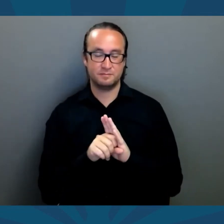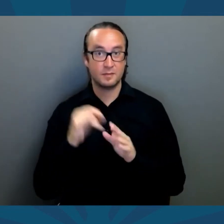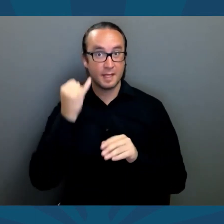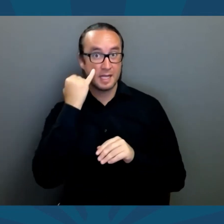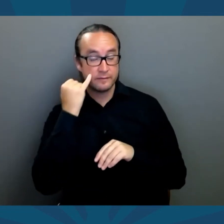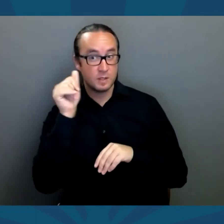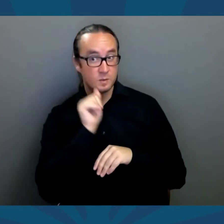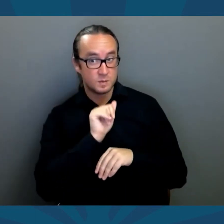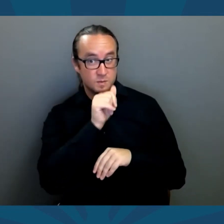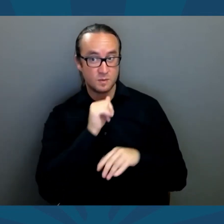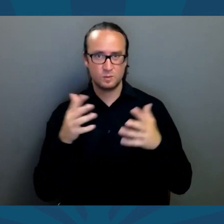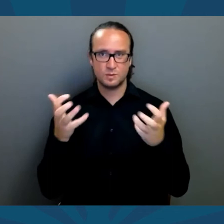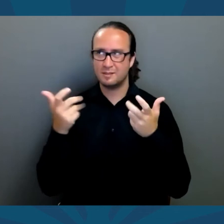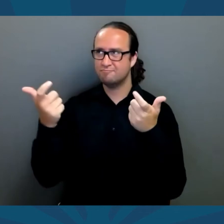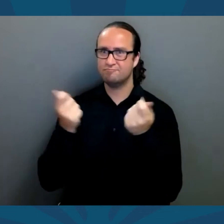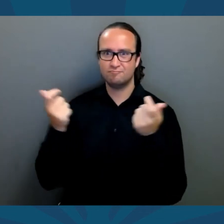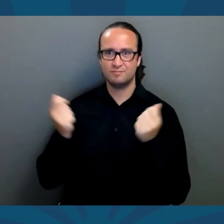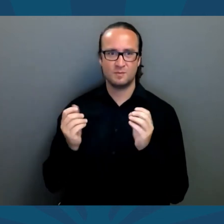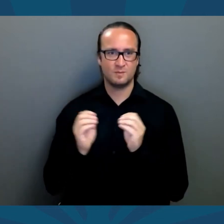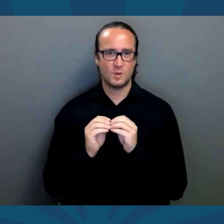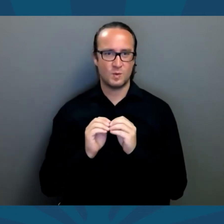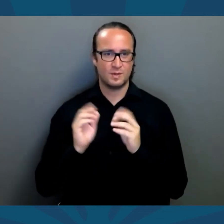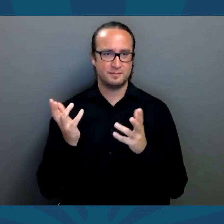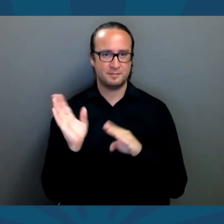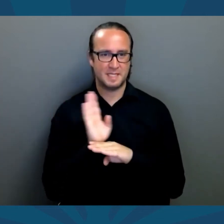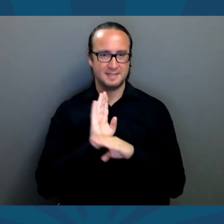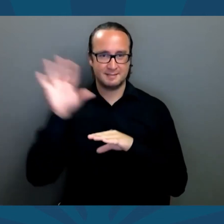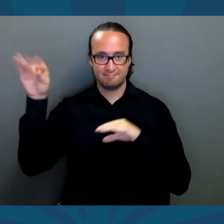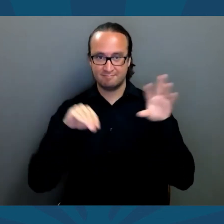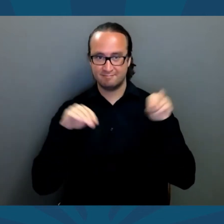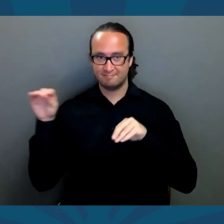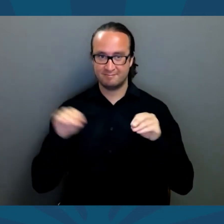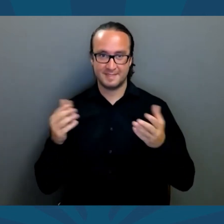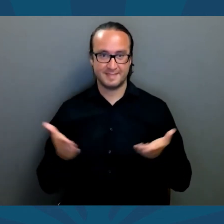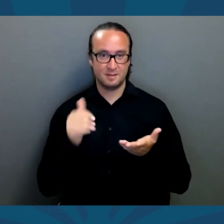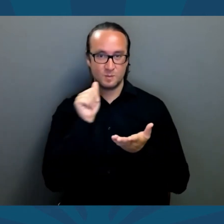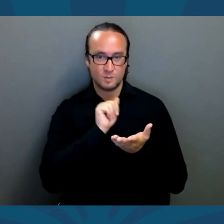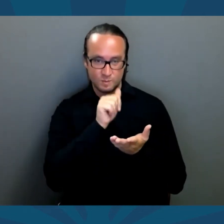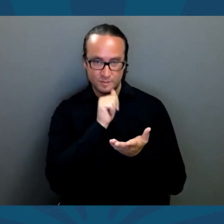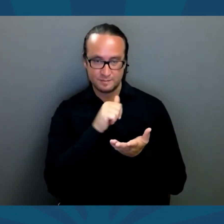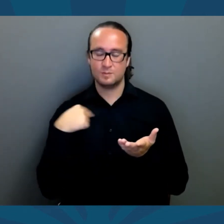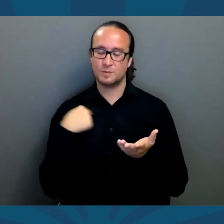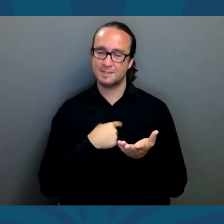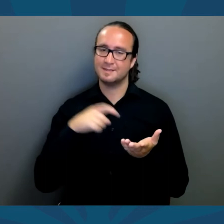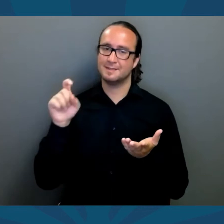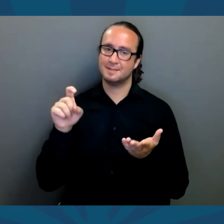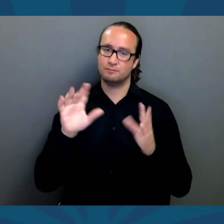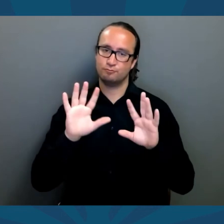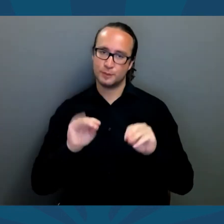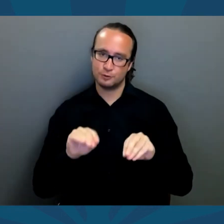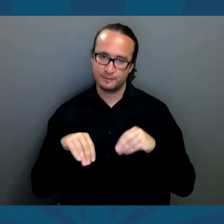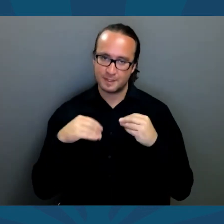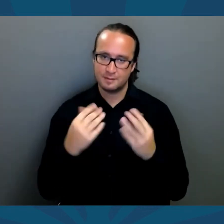These failing performance metrics deter businesses from relocating to our state. If Arizona wants to